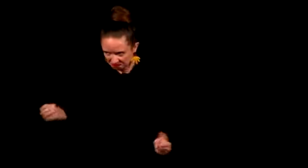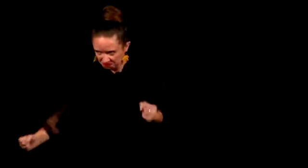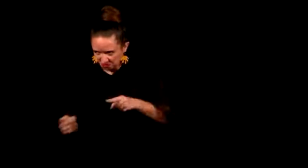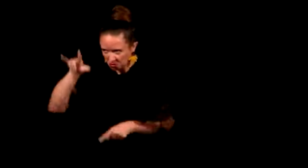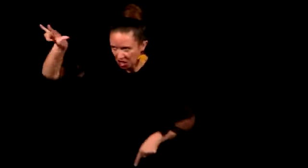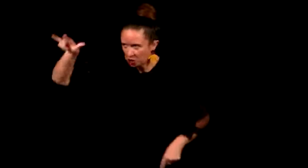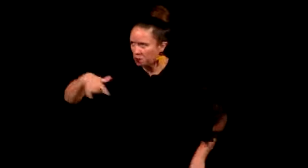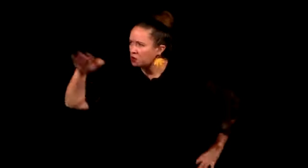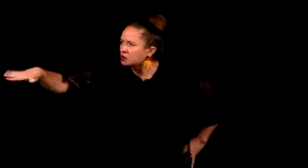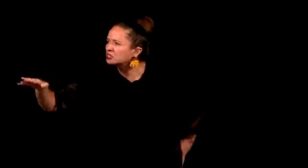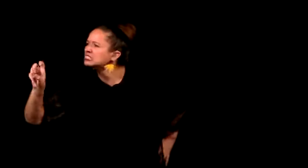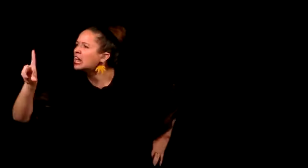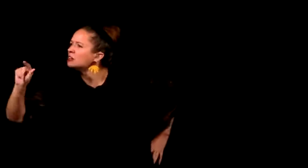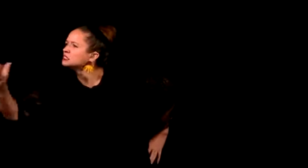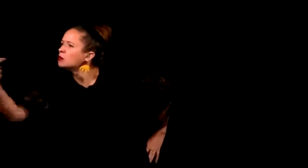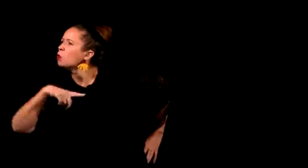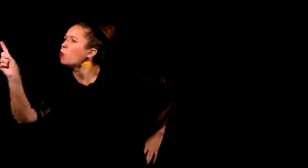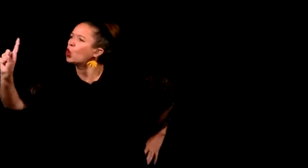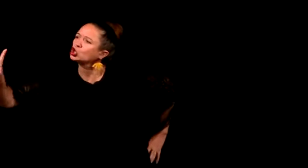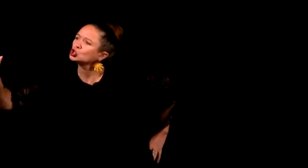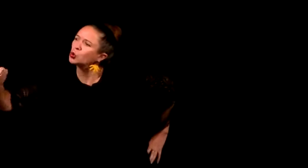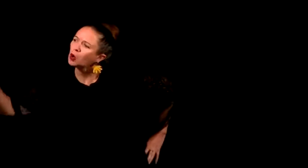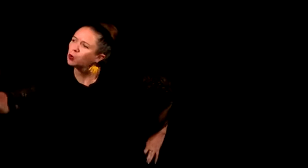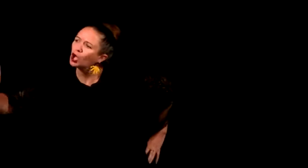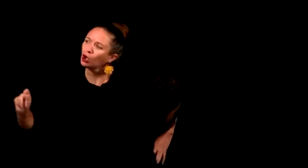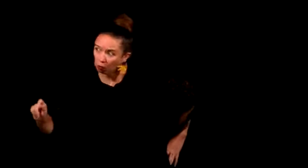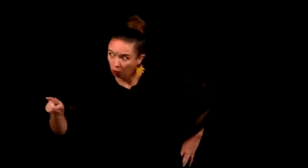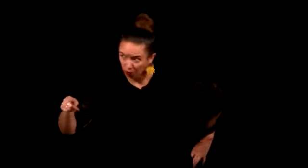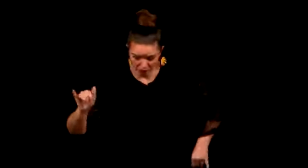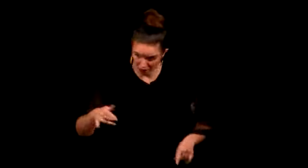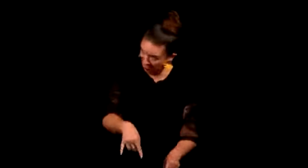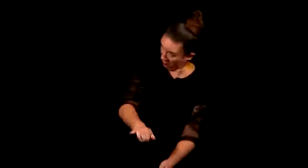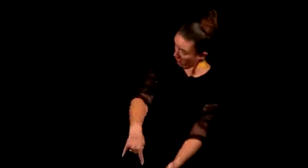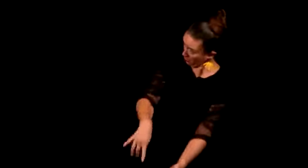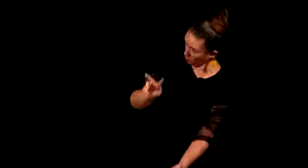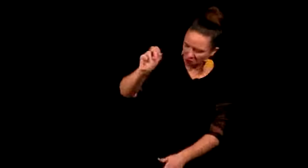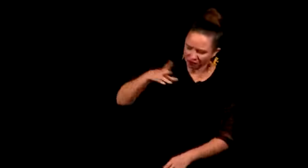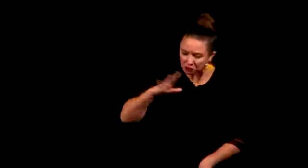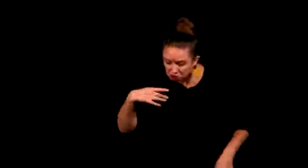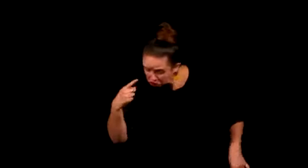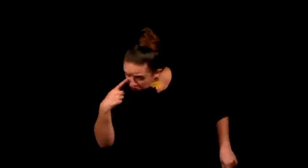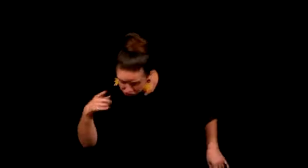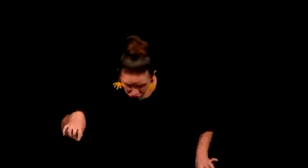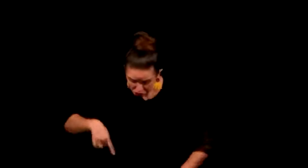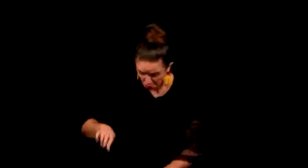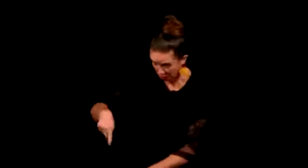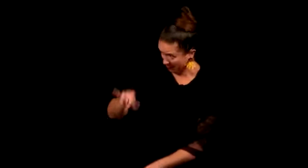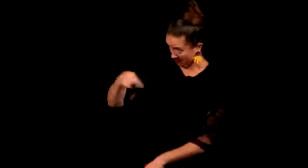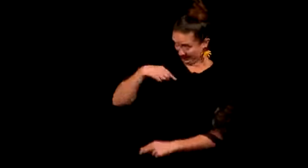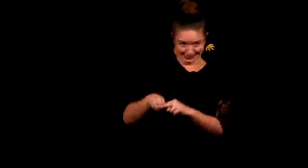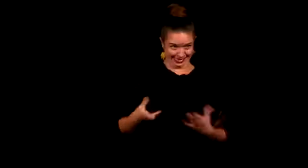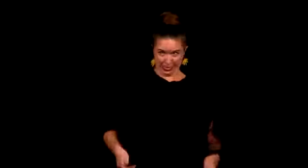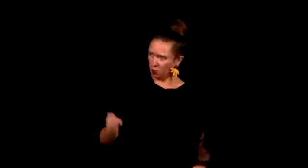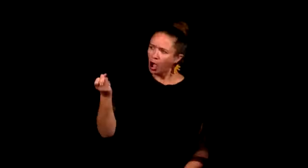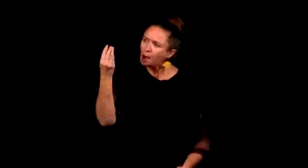You know, you get all aggressive. You get over there and says, Delta, where's gate 2A? Where I'm supposed to be at 2A. This is where 2A is. People look. I have